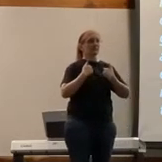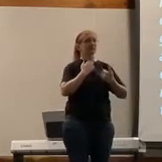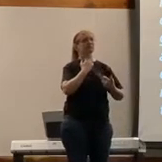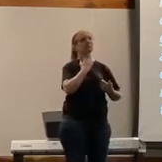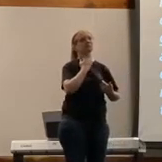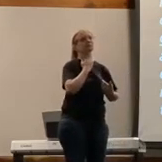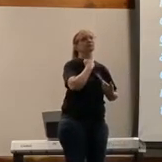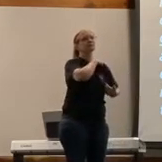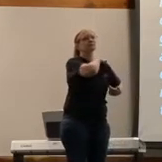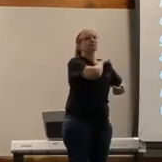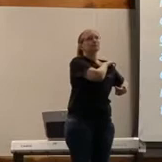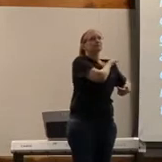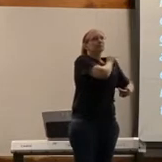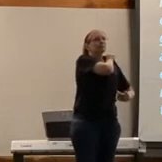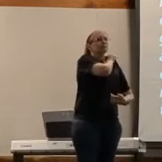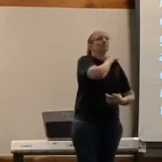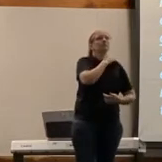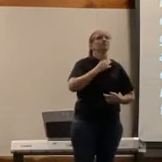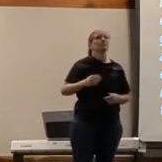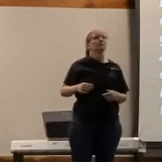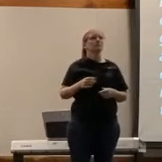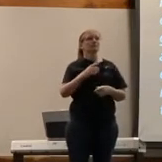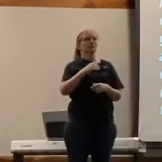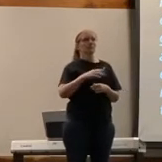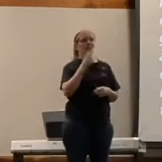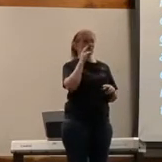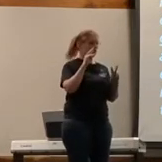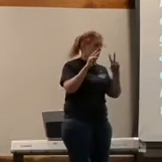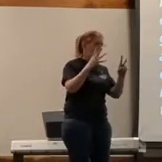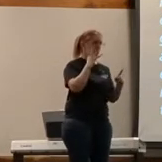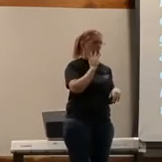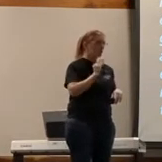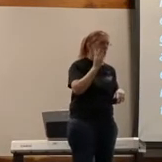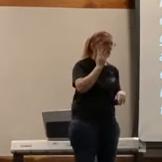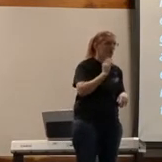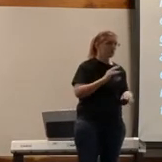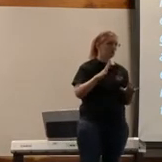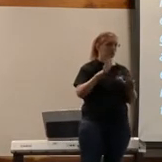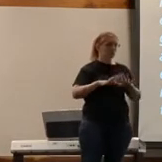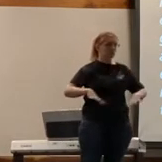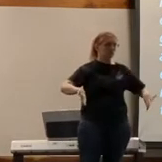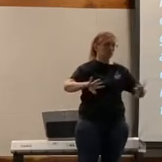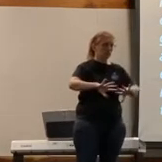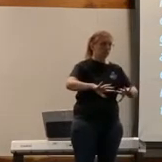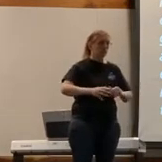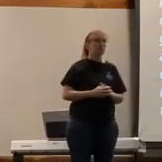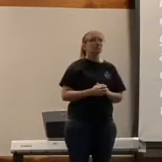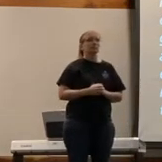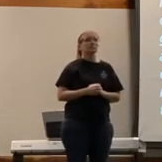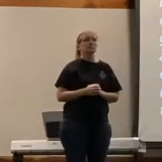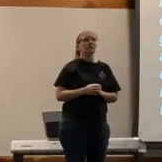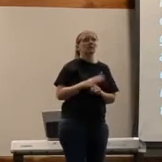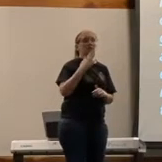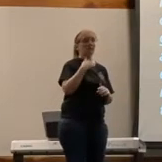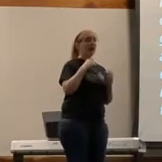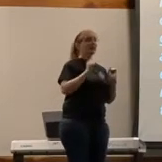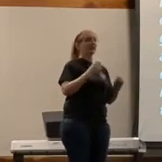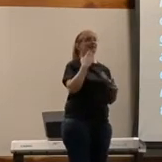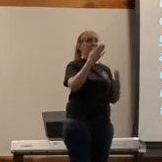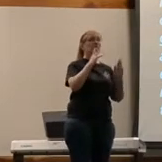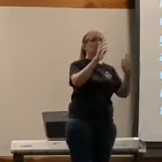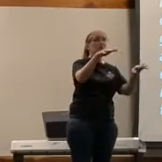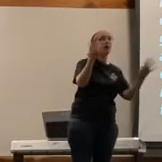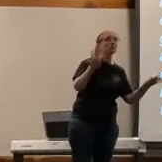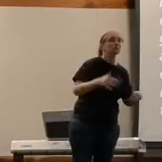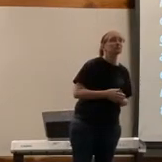the words? Pregnant with life. Can you see it? Can you experience the garden? I can. Thanks for your response.